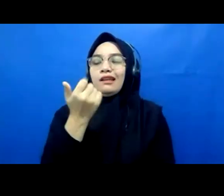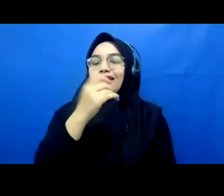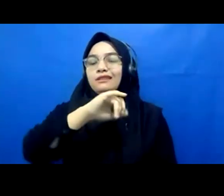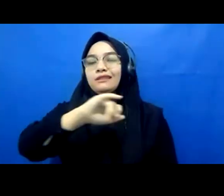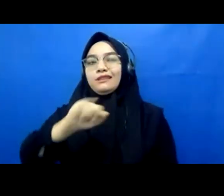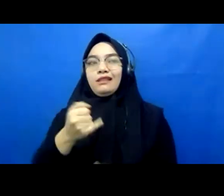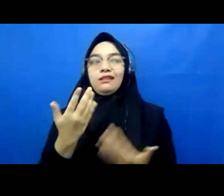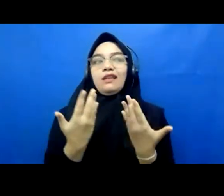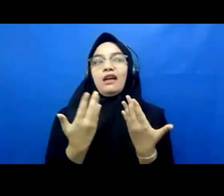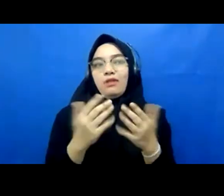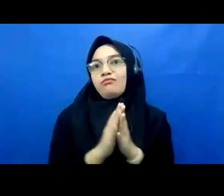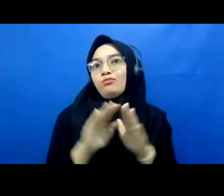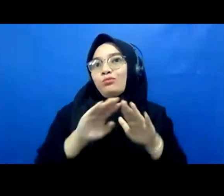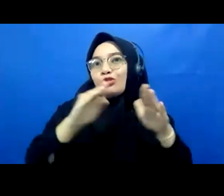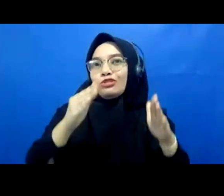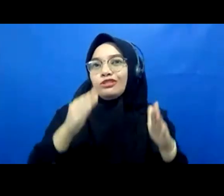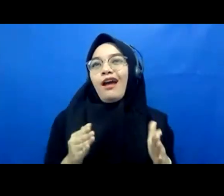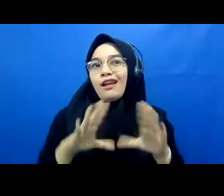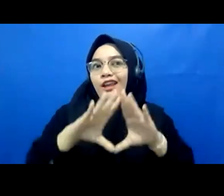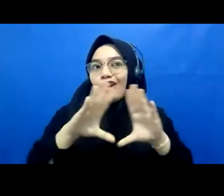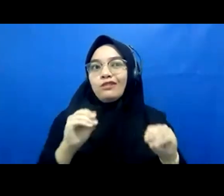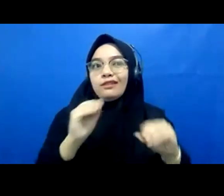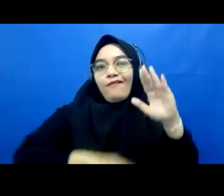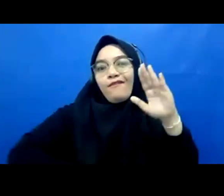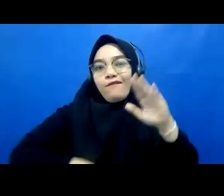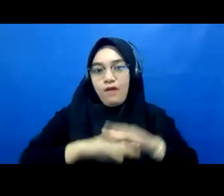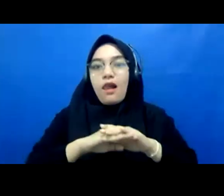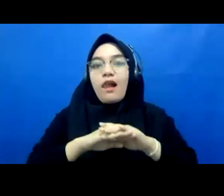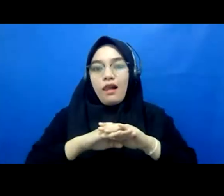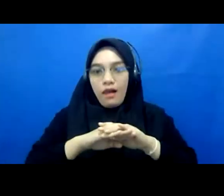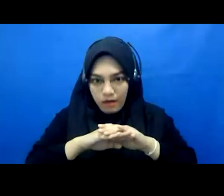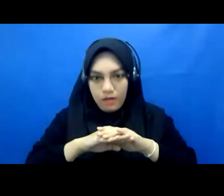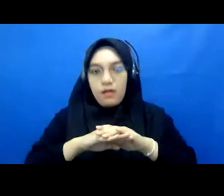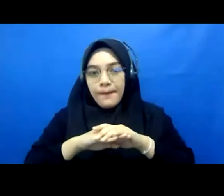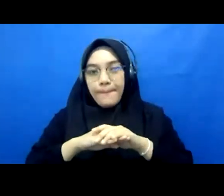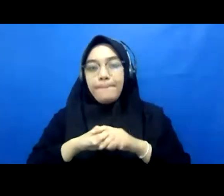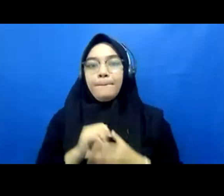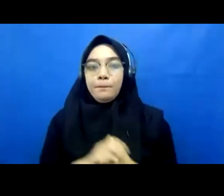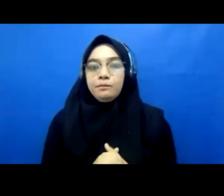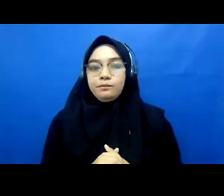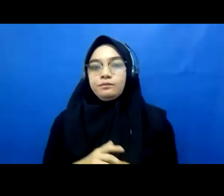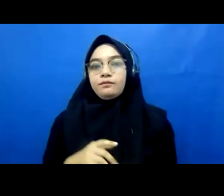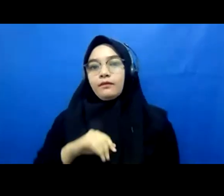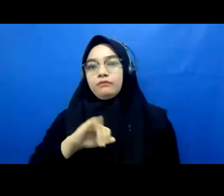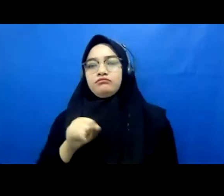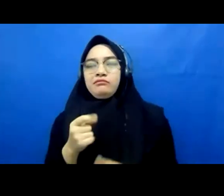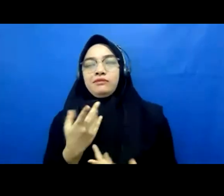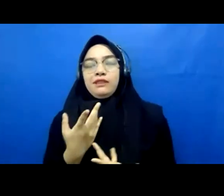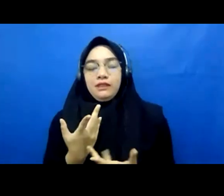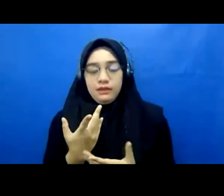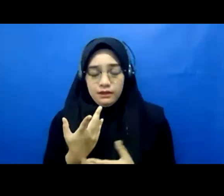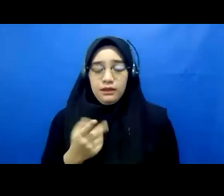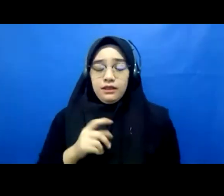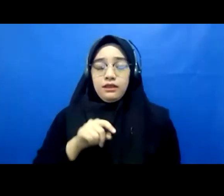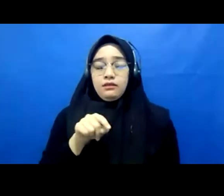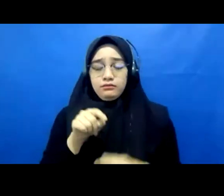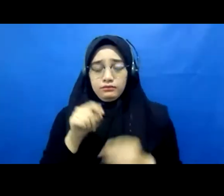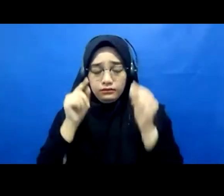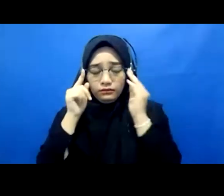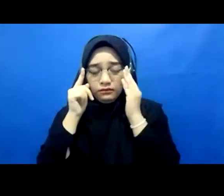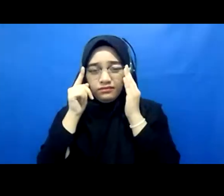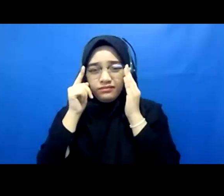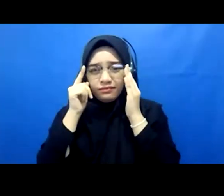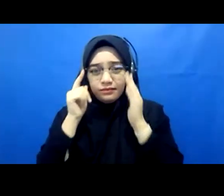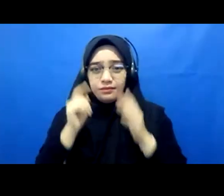small amount of differences that may need to be made are in fact very accessible and directly